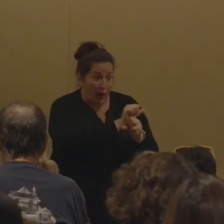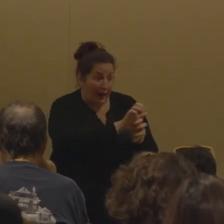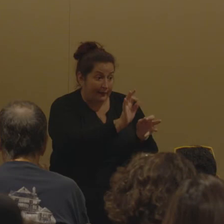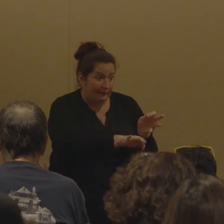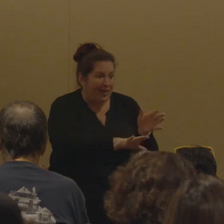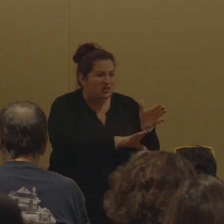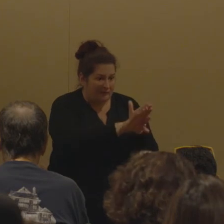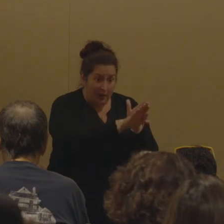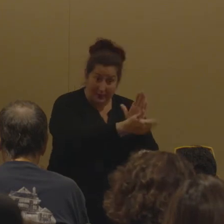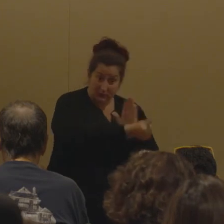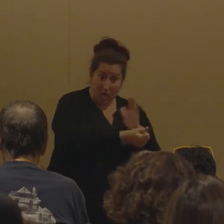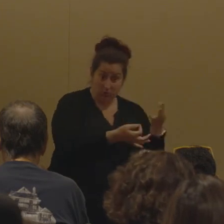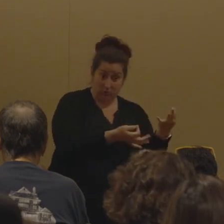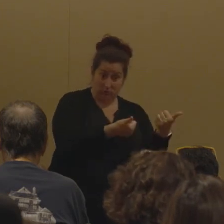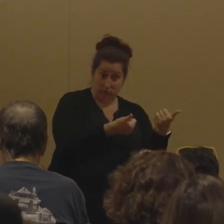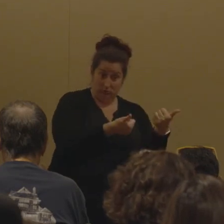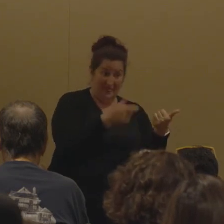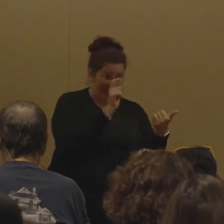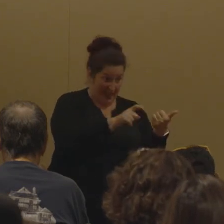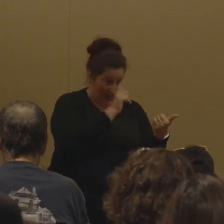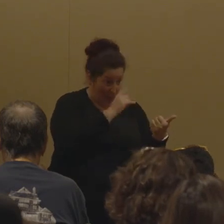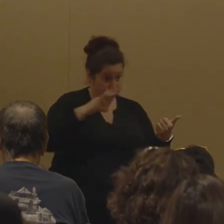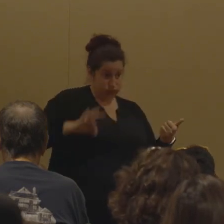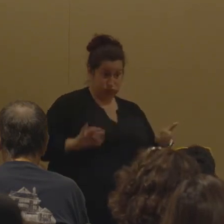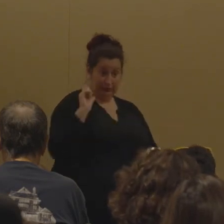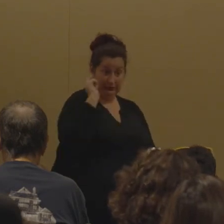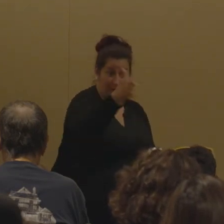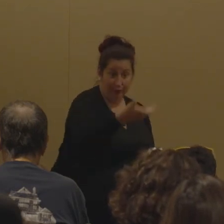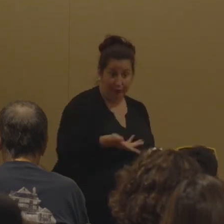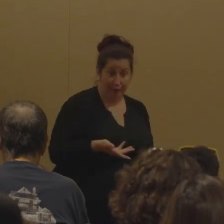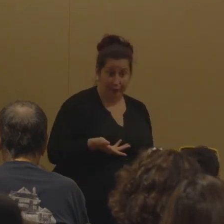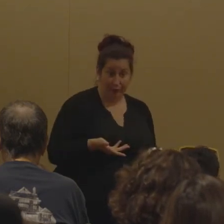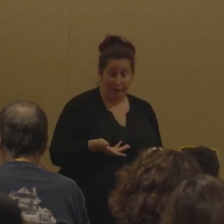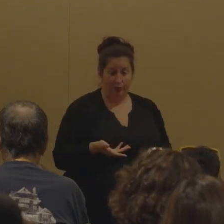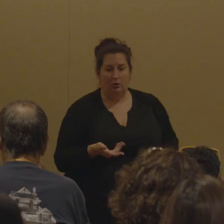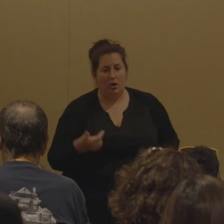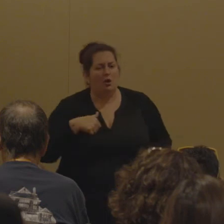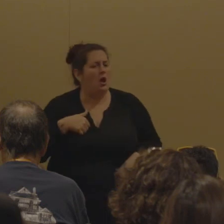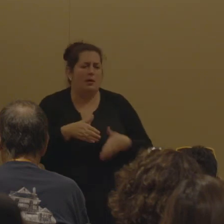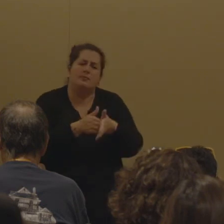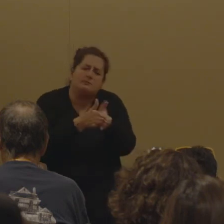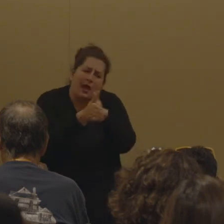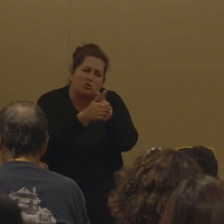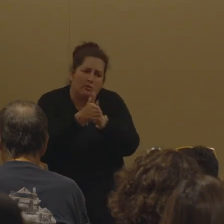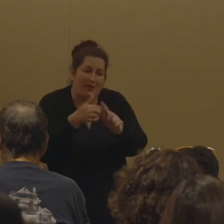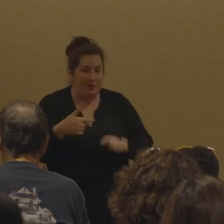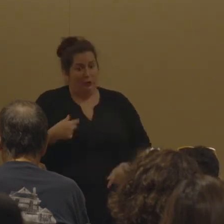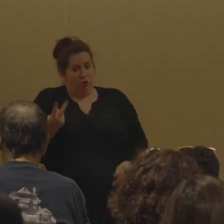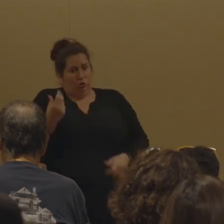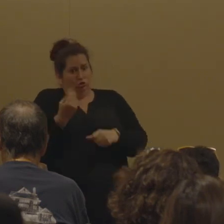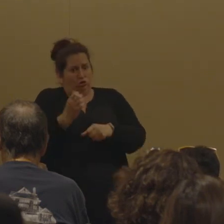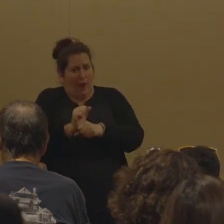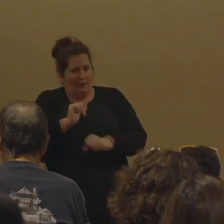is developing those skills that they need that's gonna pay off at the end. So that's something that I'm passionate about. I have 2 jobs